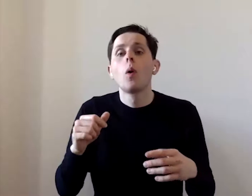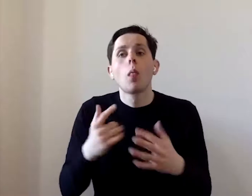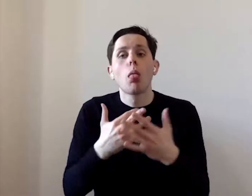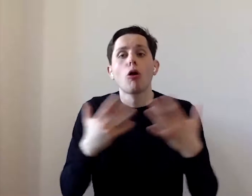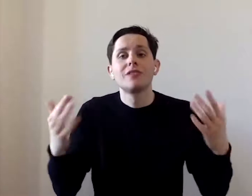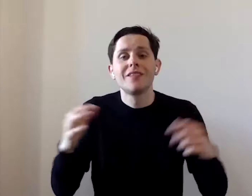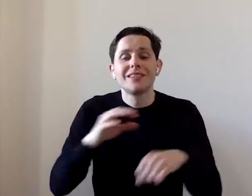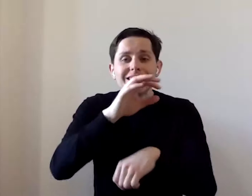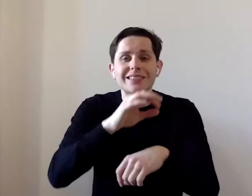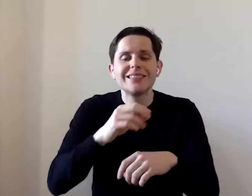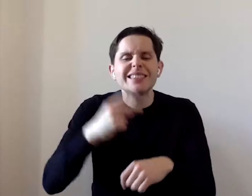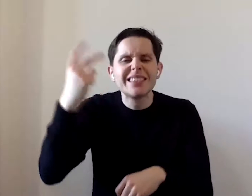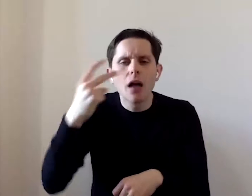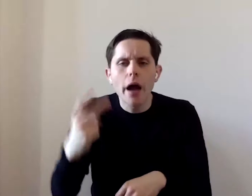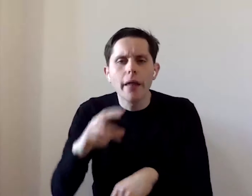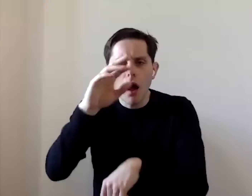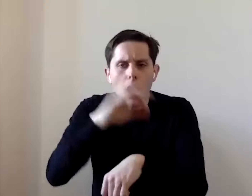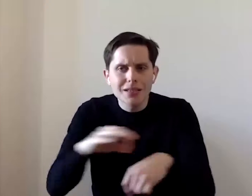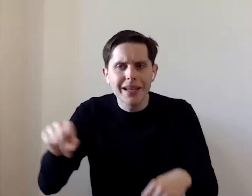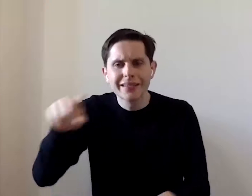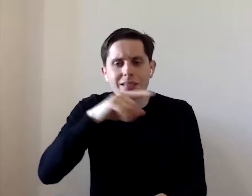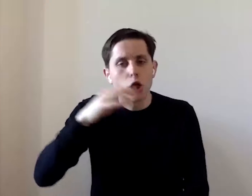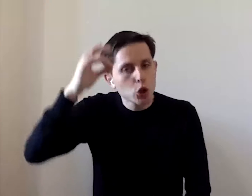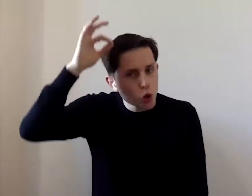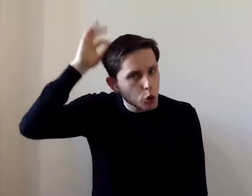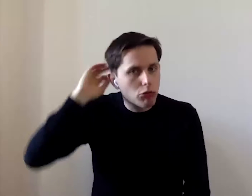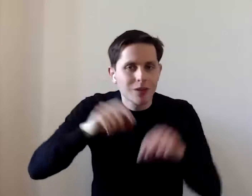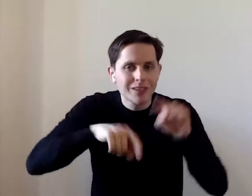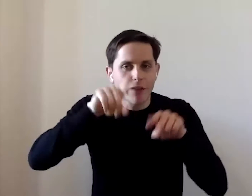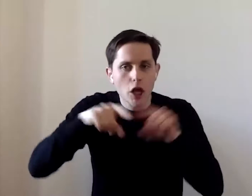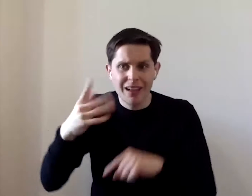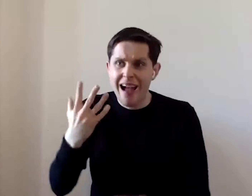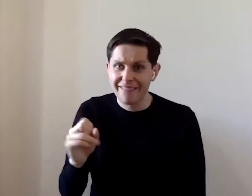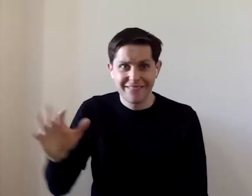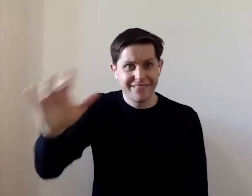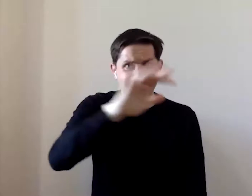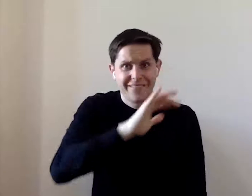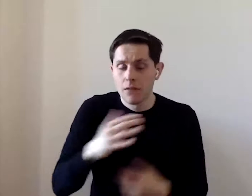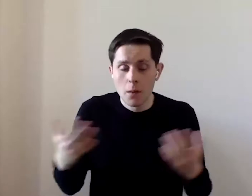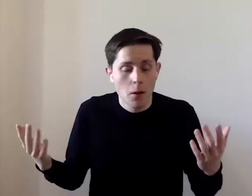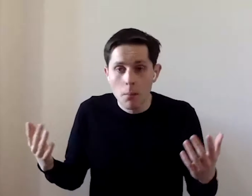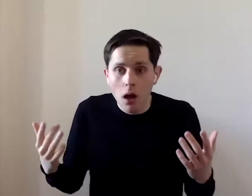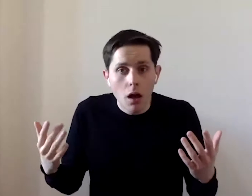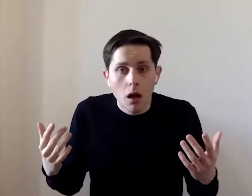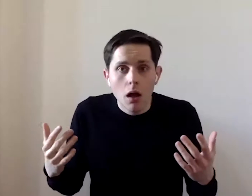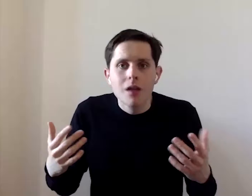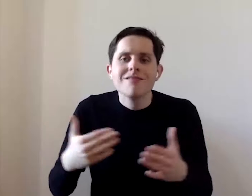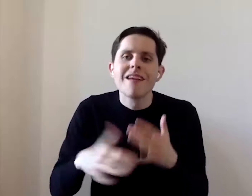sense. There are a lot of neurodiverse designers out there, but unfortunately, it's